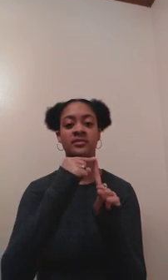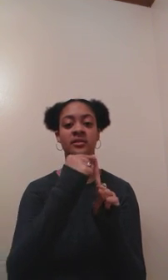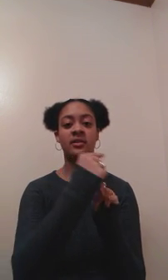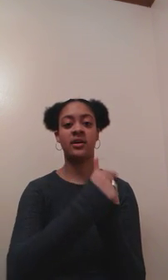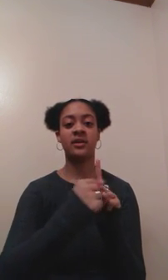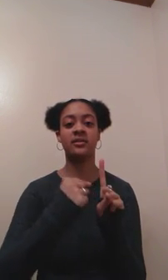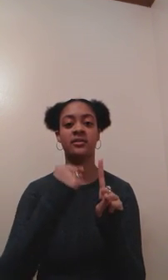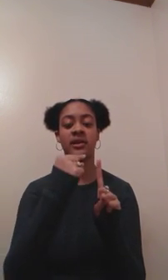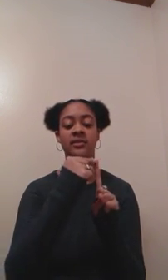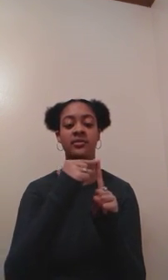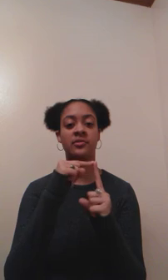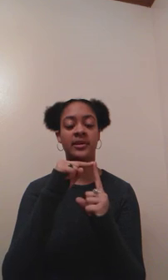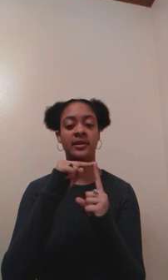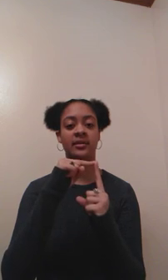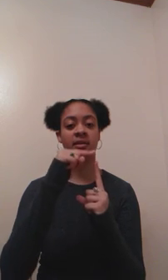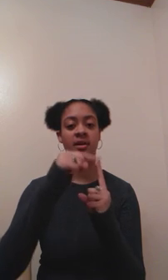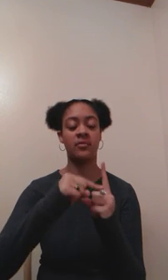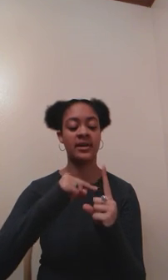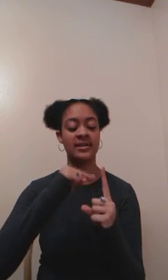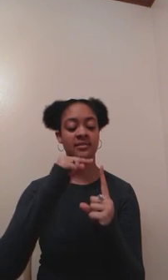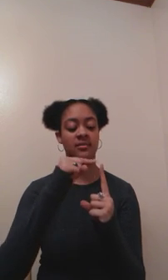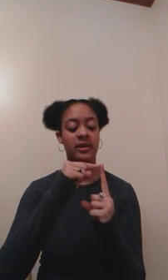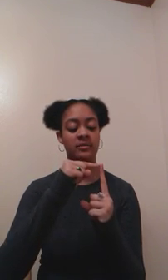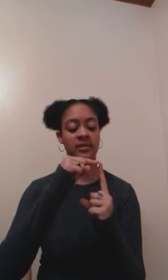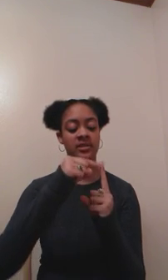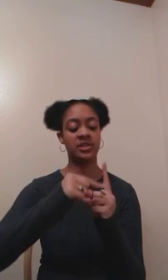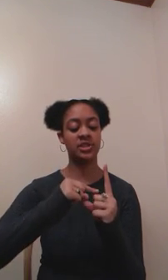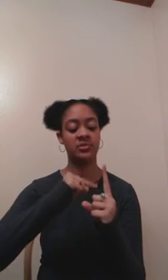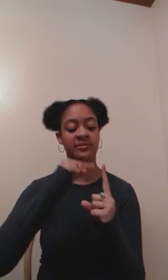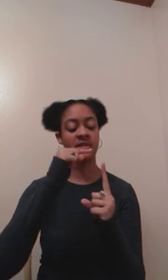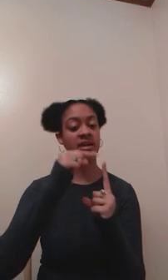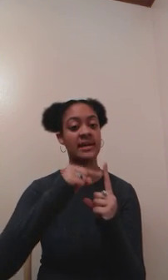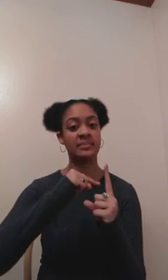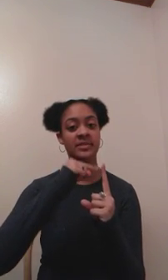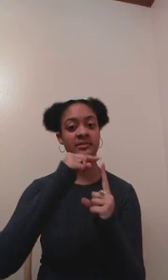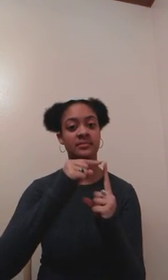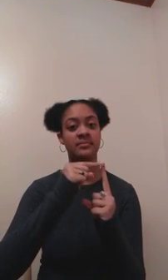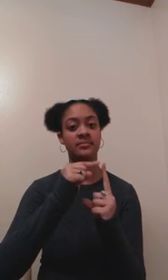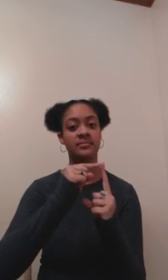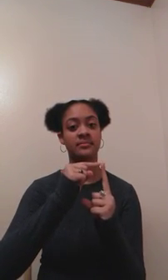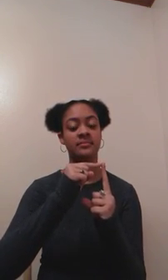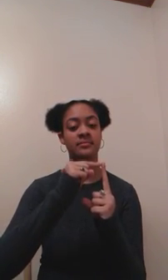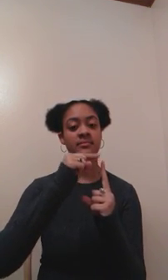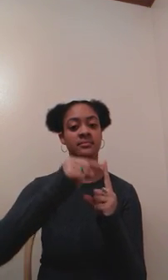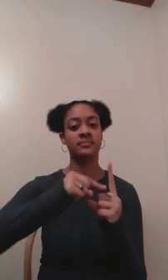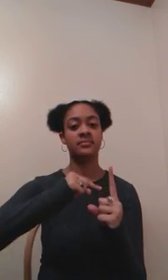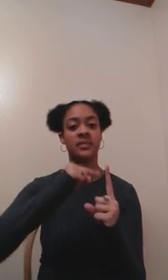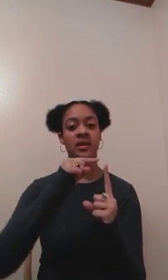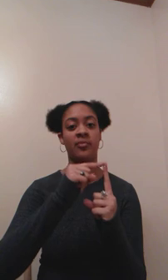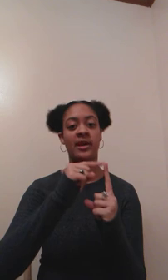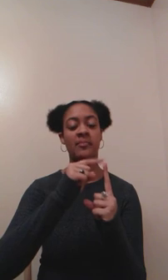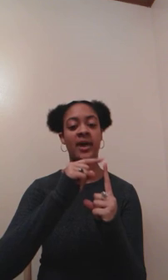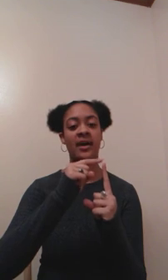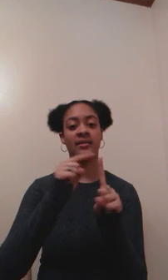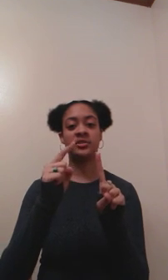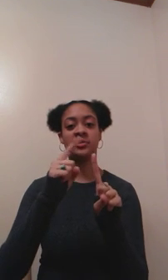is a clock, and you're going clockwise around it to show different times. And bringing it back